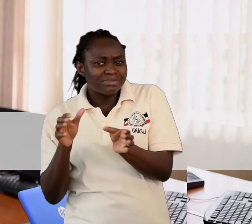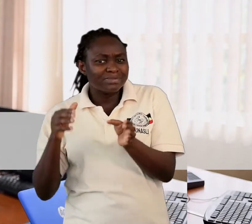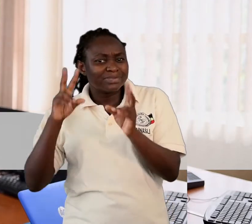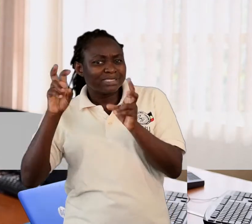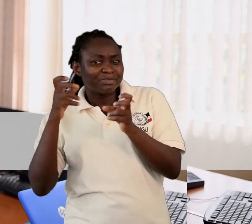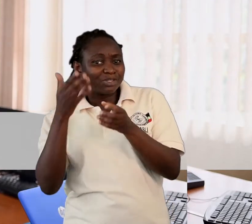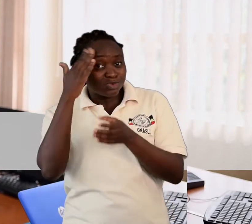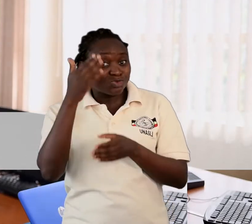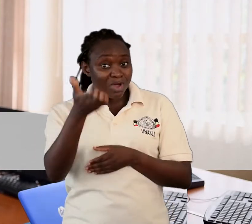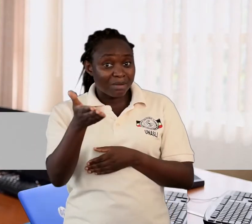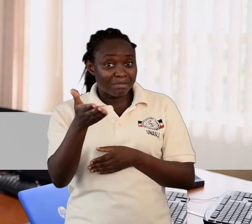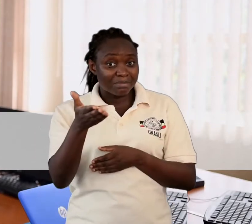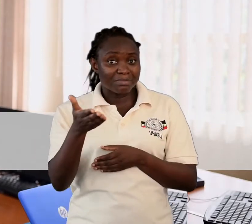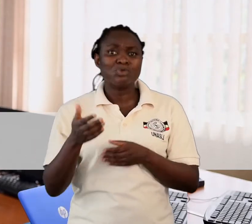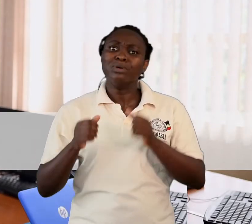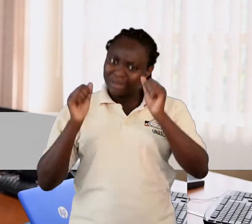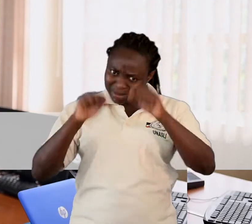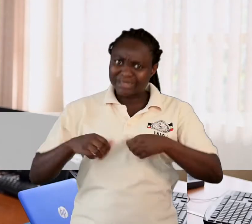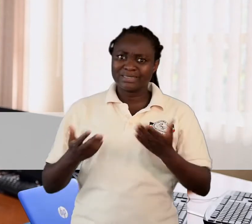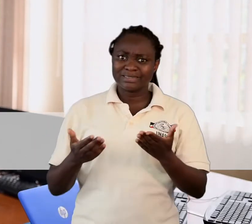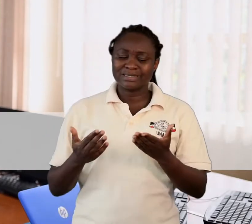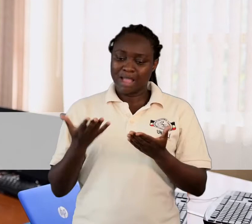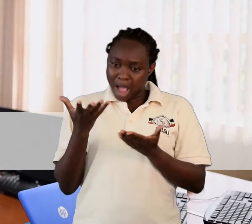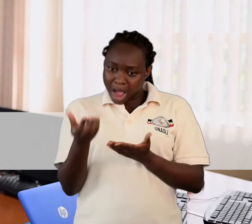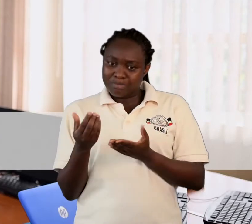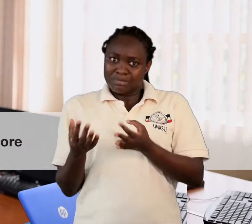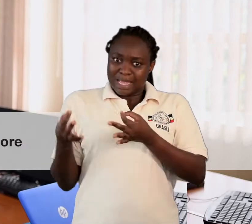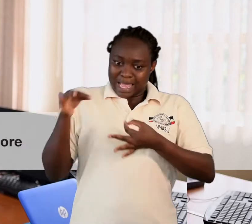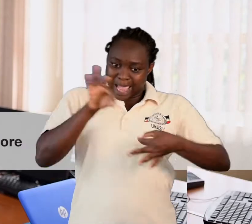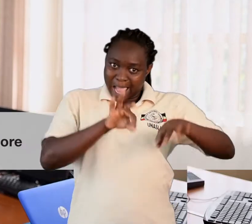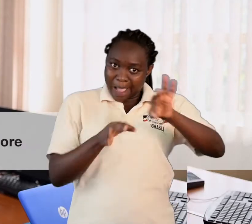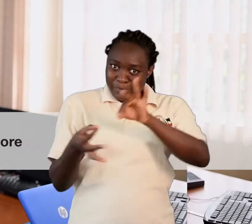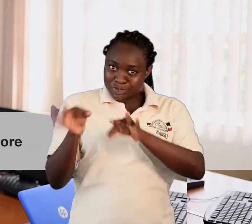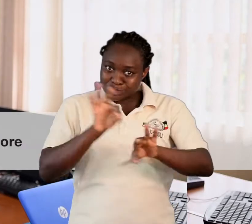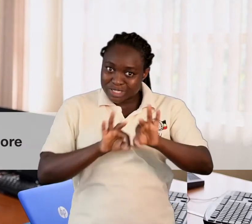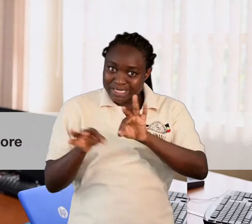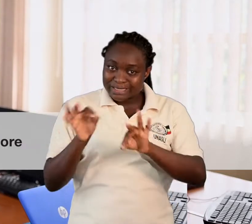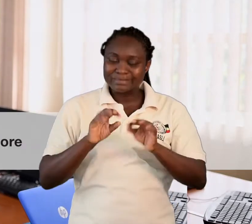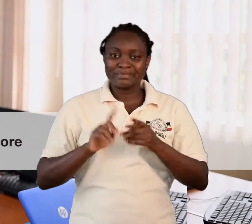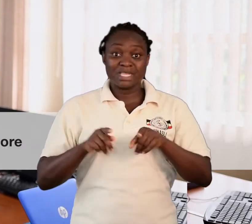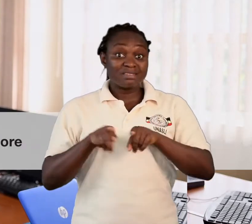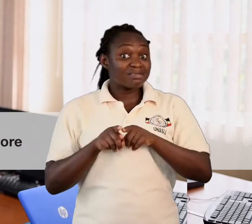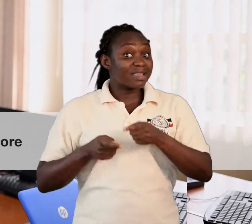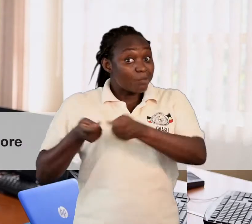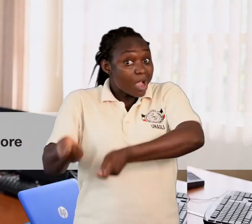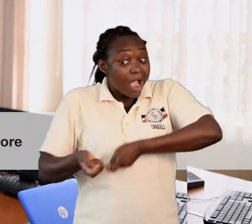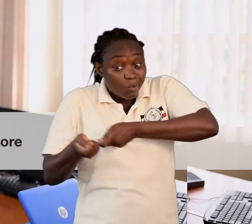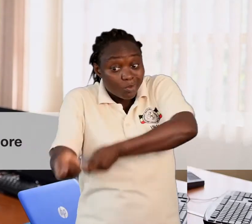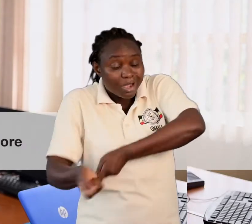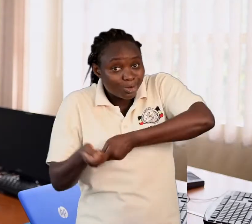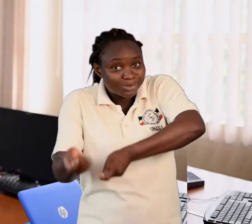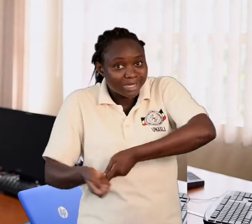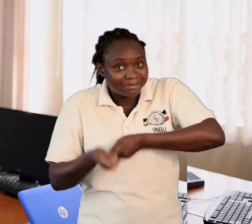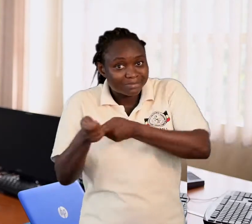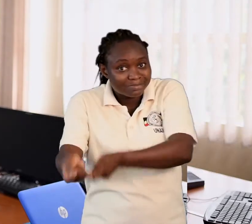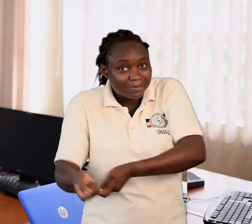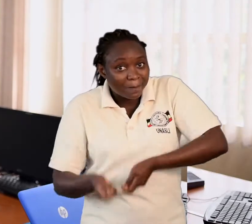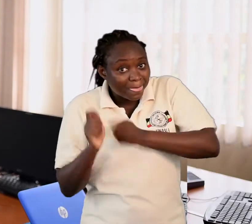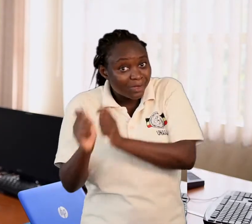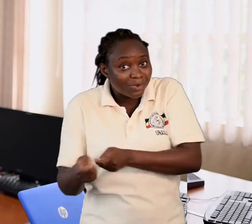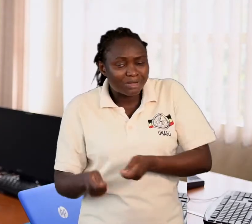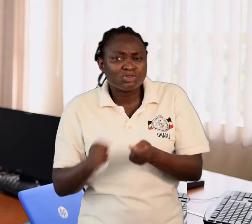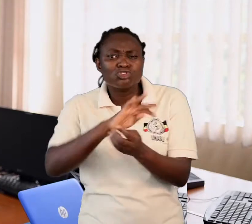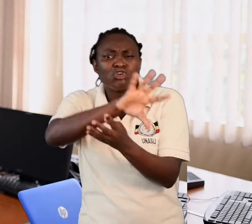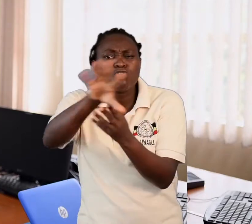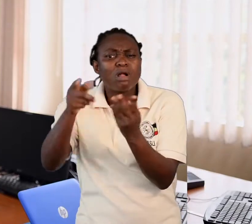Oh yes, there is chemistry, there is also agriculture. So how many are